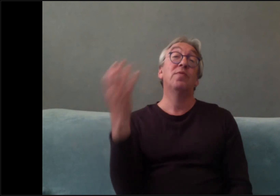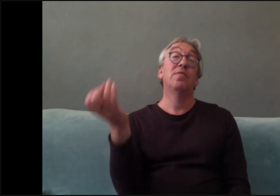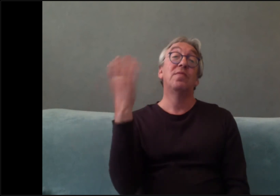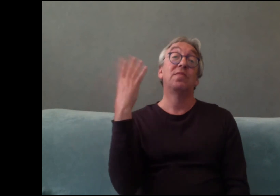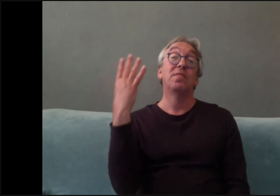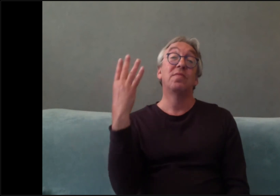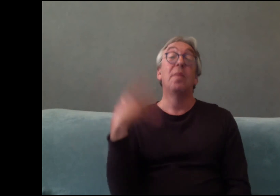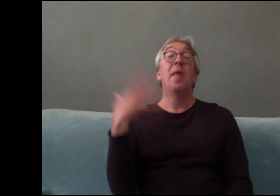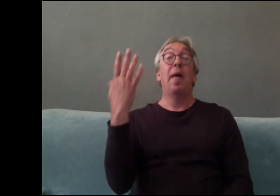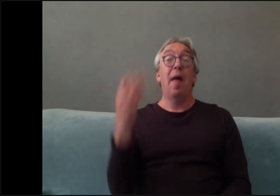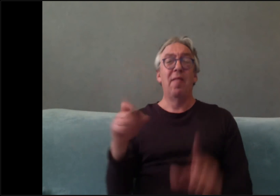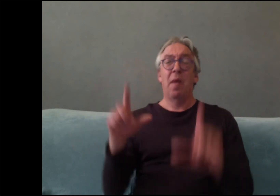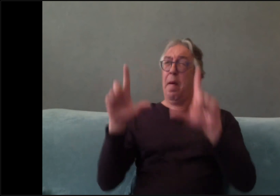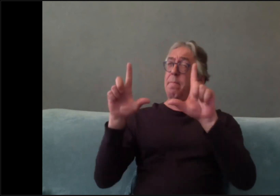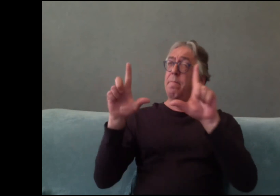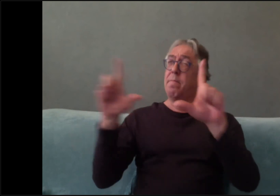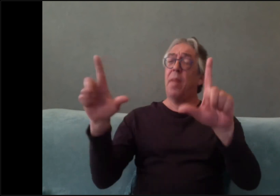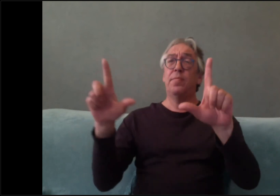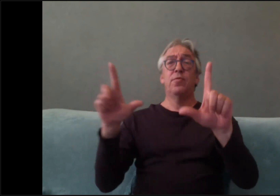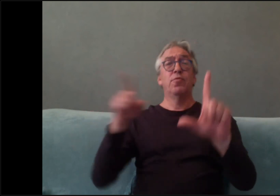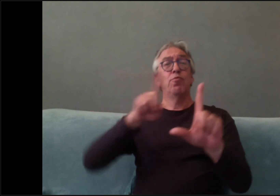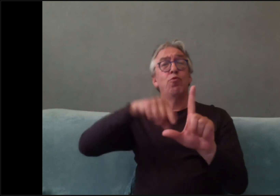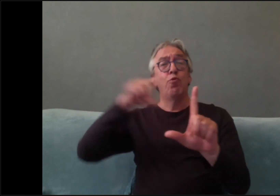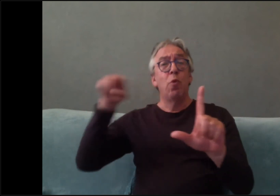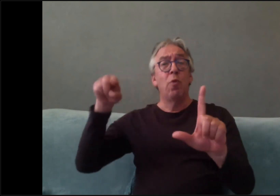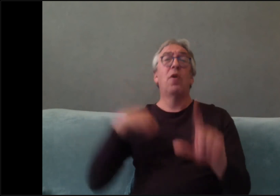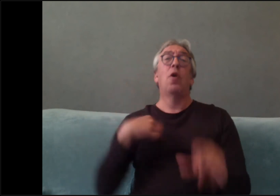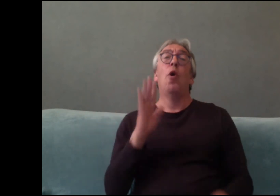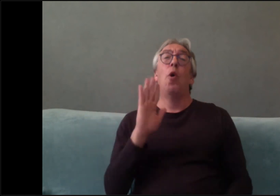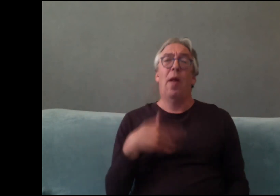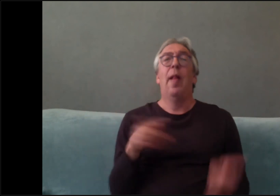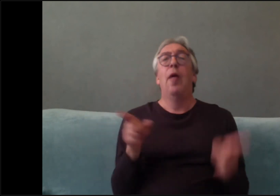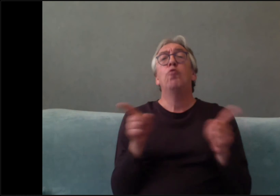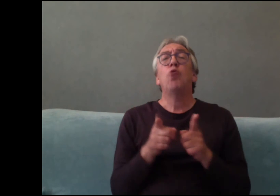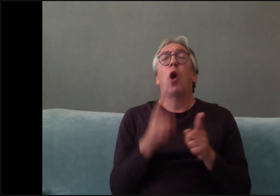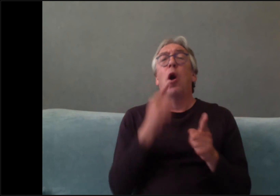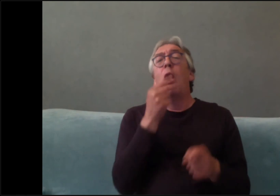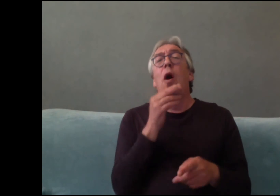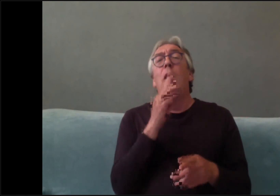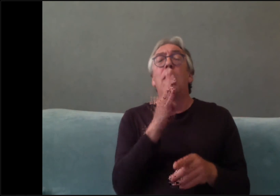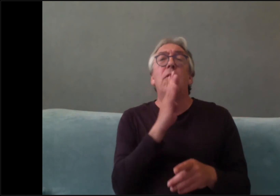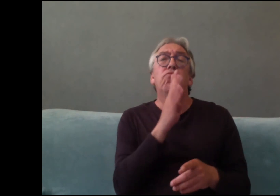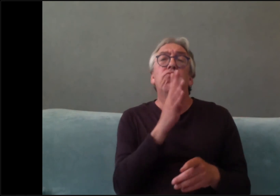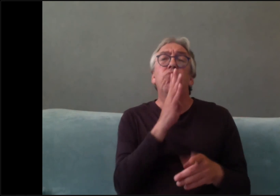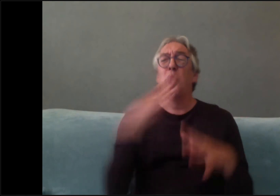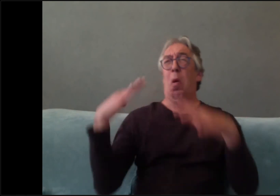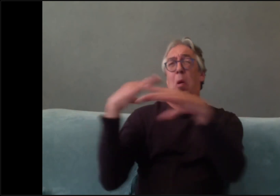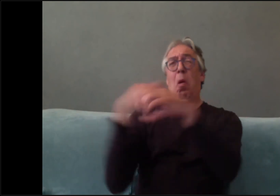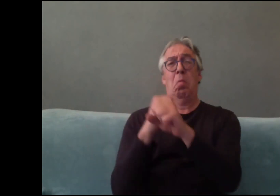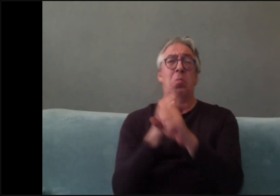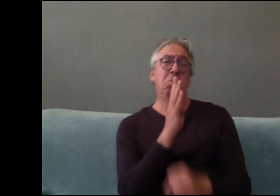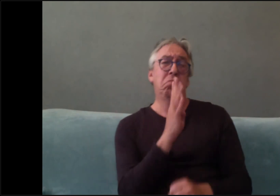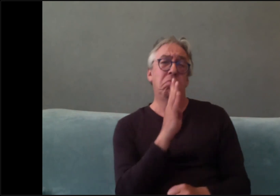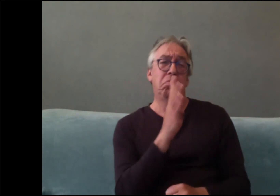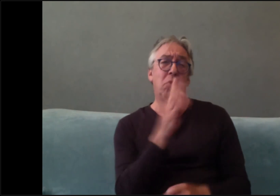included, which I will describe briefly to show the main information. But the full document,